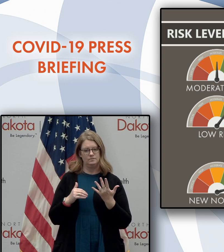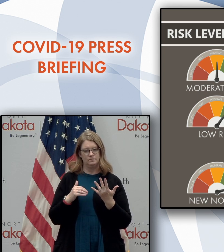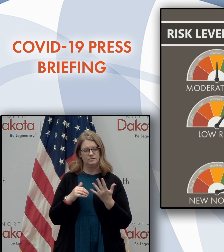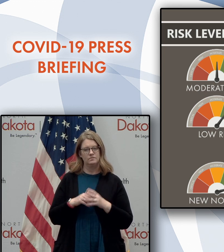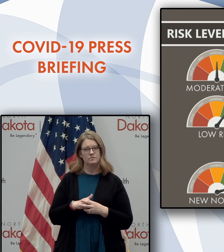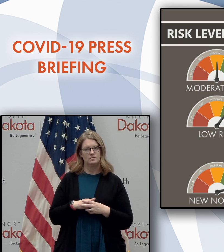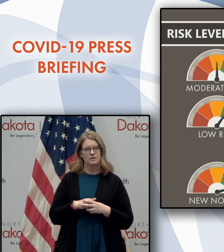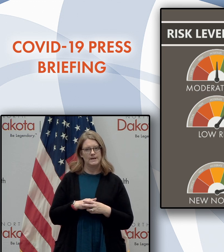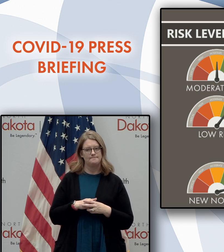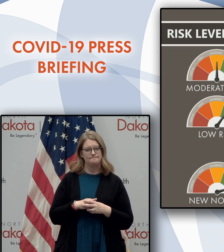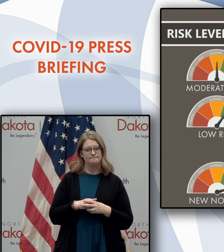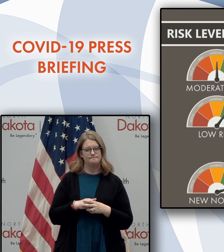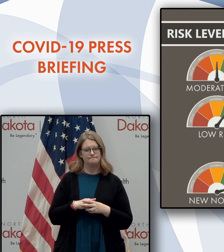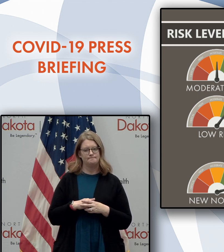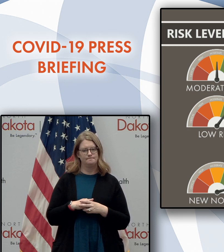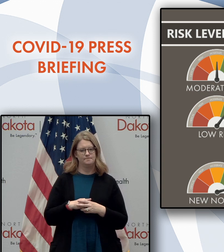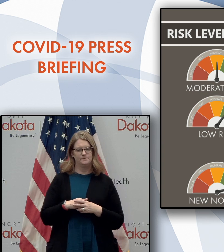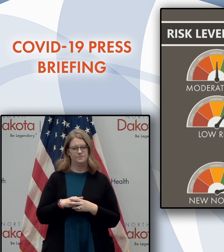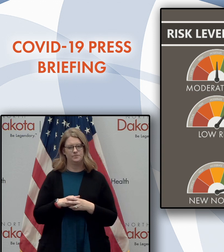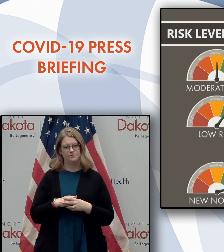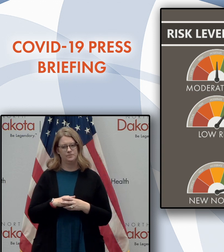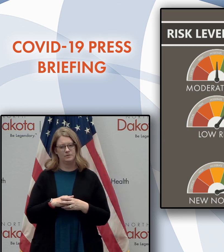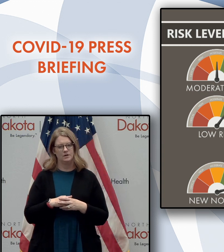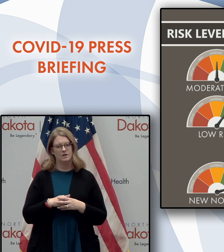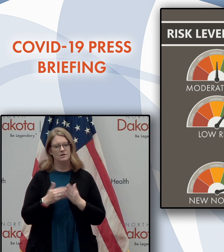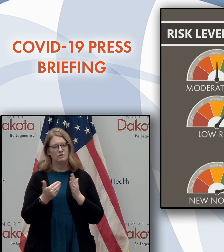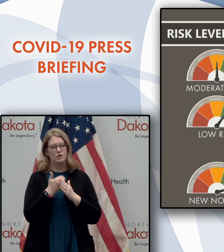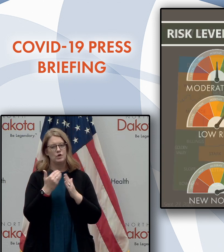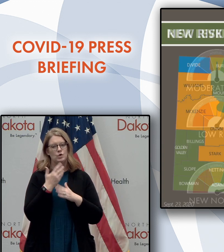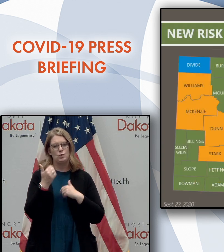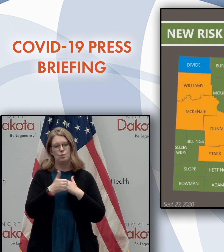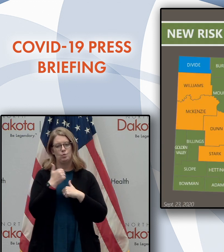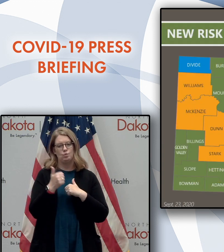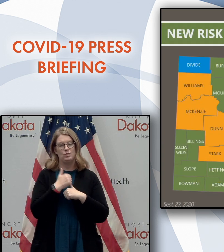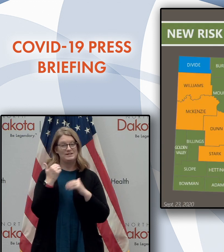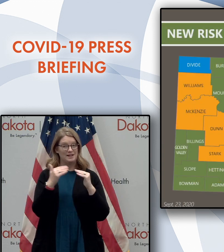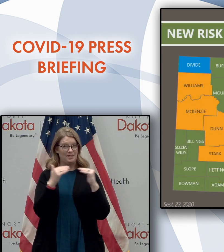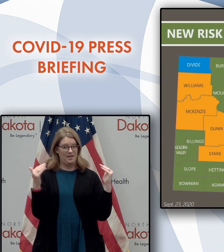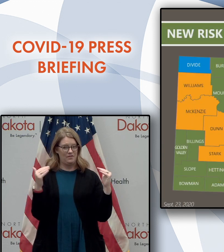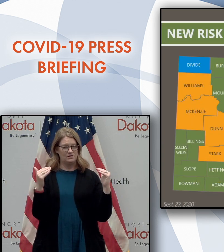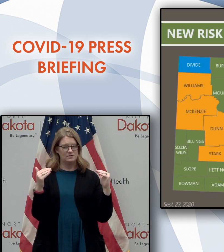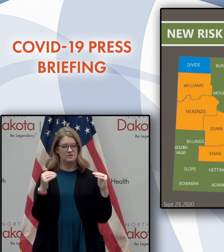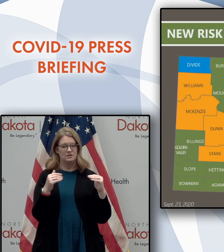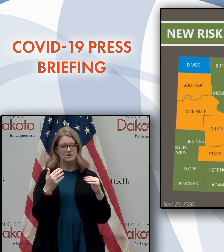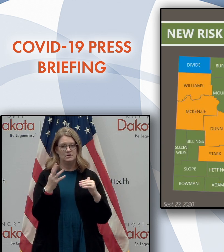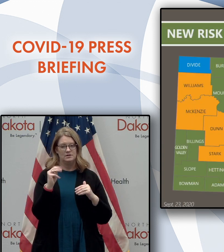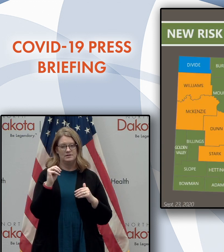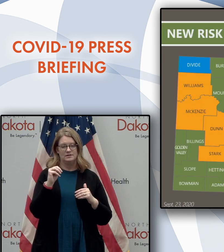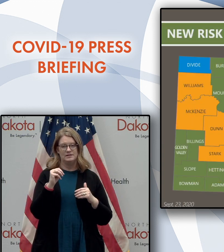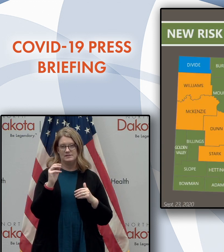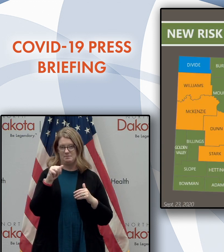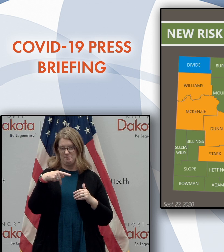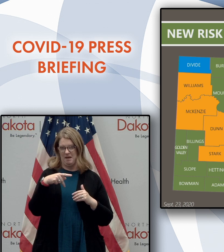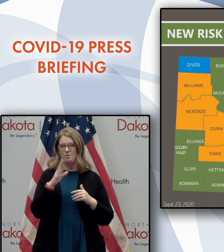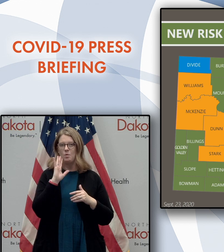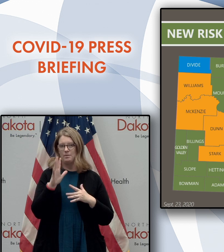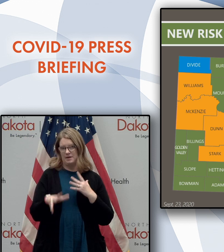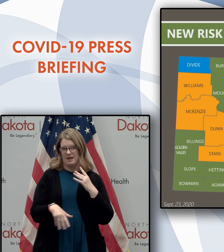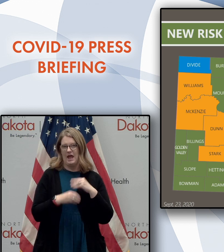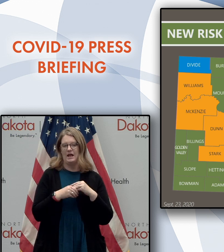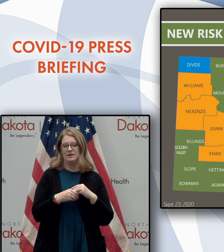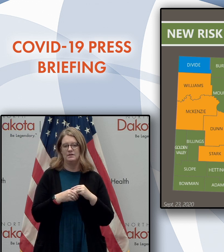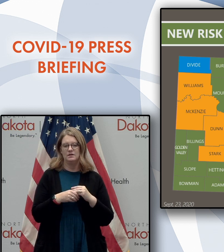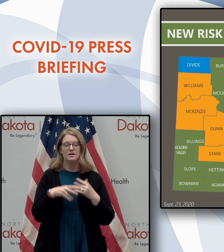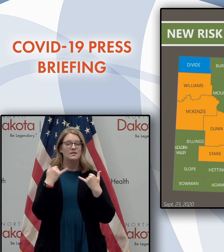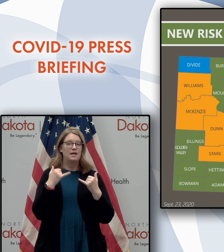areas. So then if we put the map up for the new risk levels by the state, this will be put up today. The updated